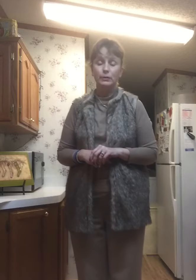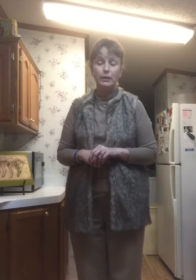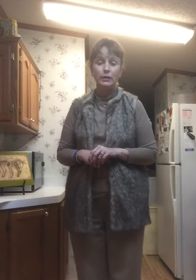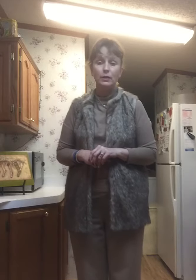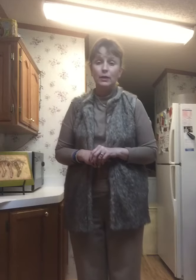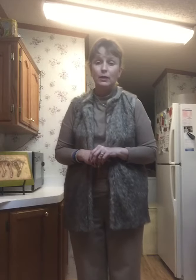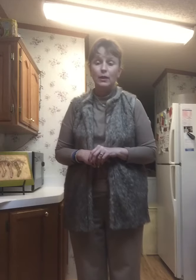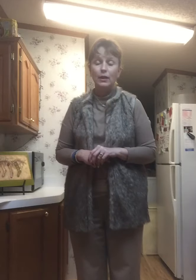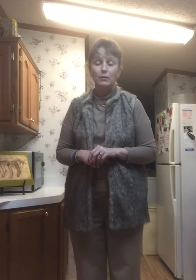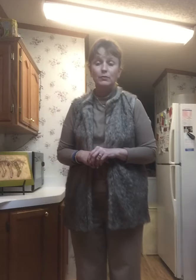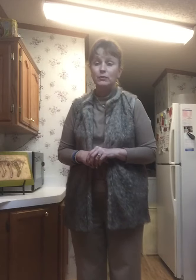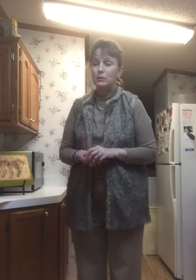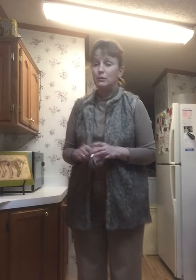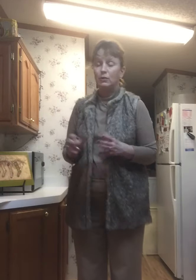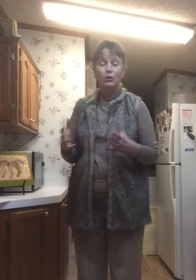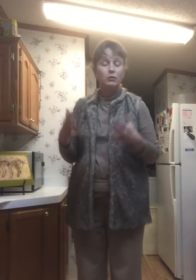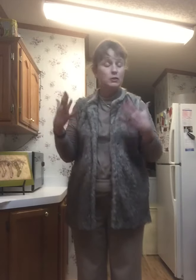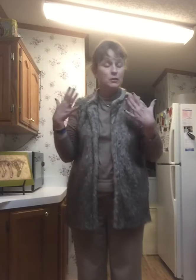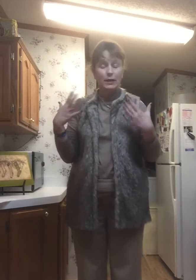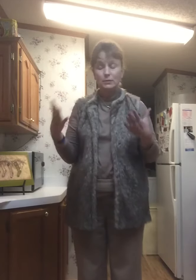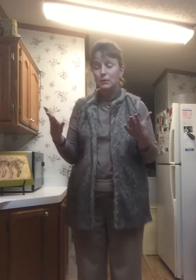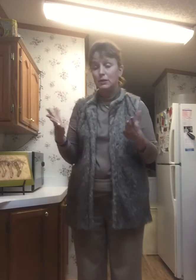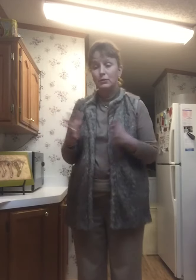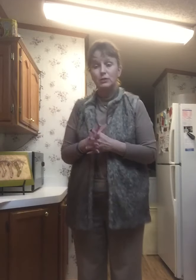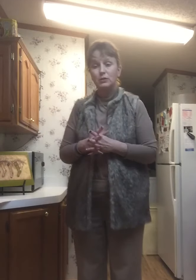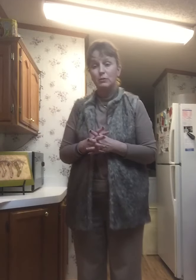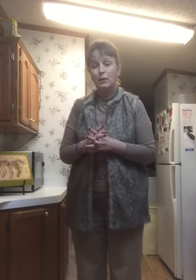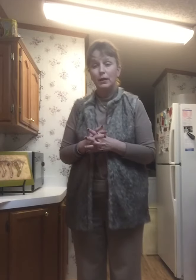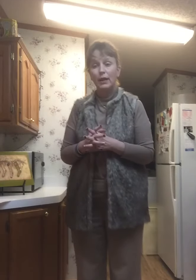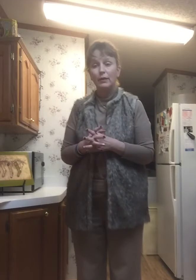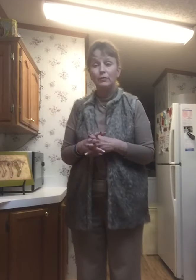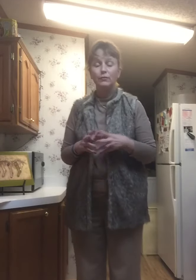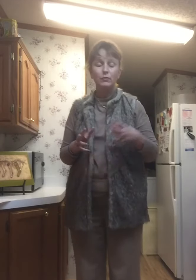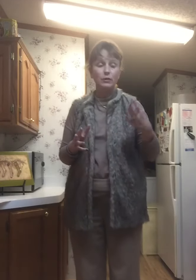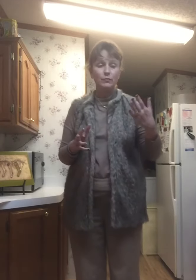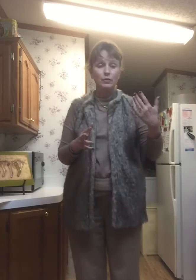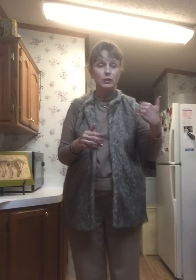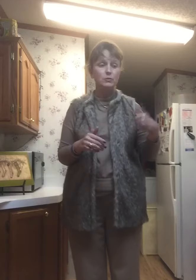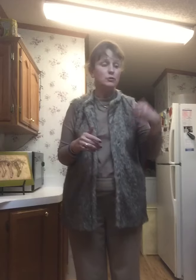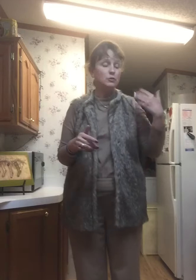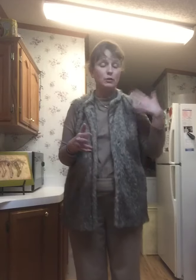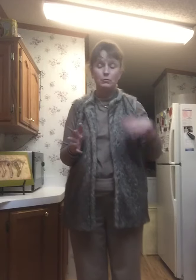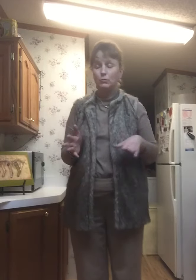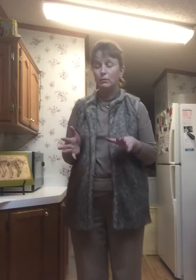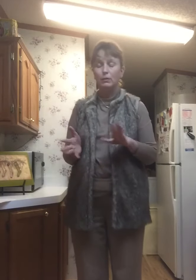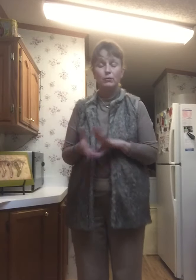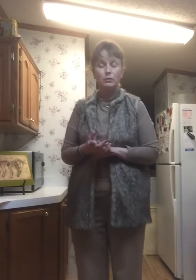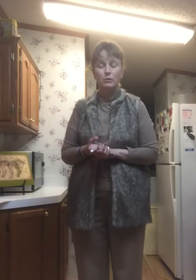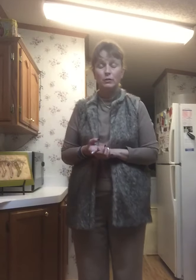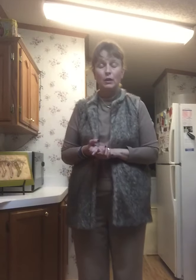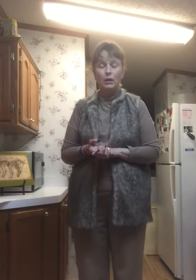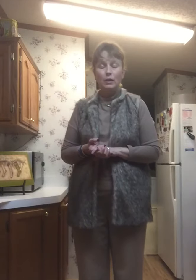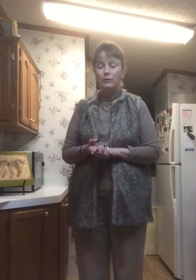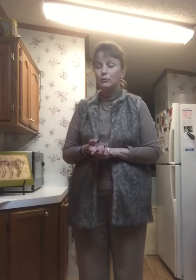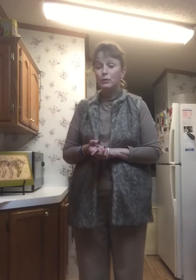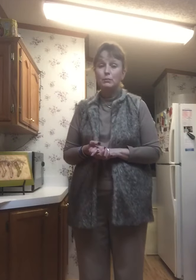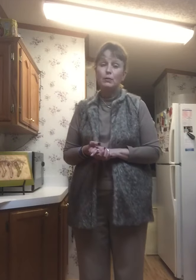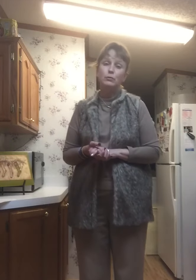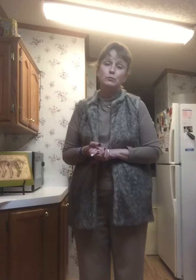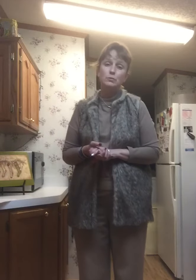103. If you see me in the hall, just ask me any questions you might have. If you need to, you can come to either one of my rooms